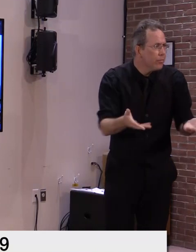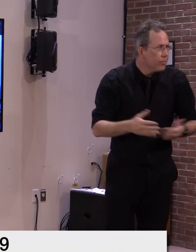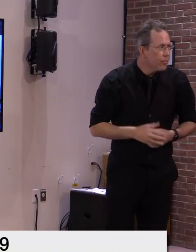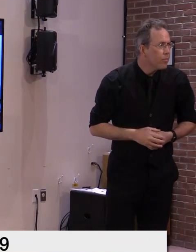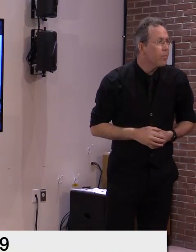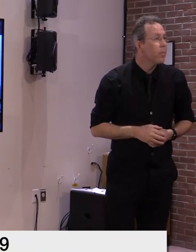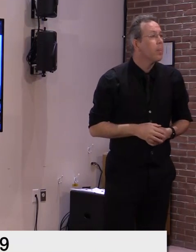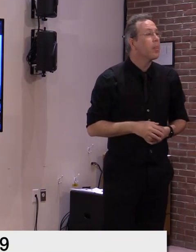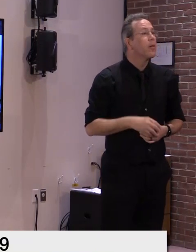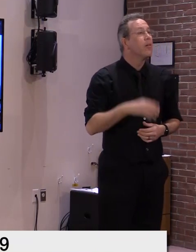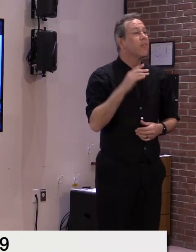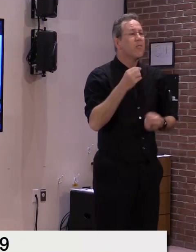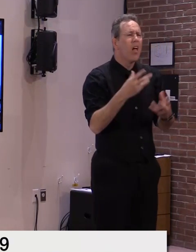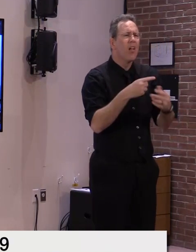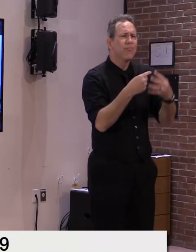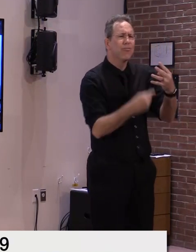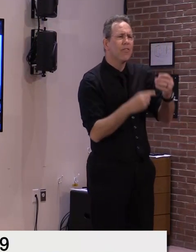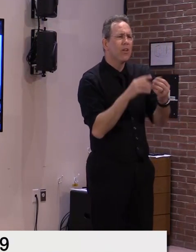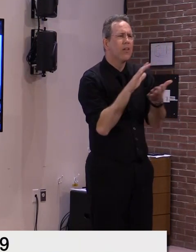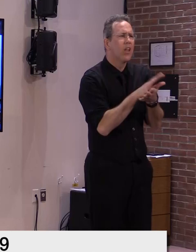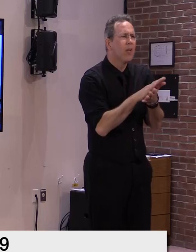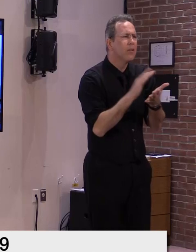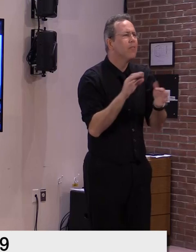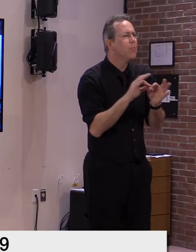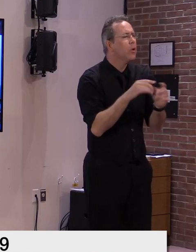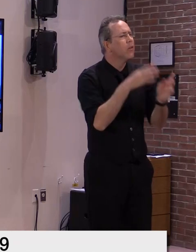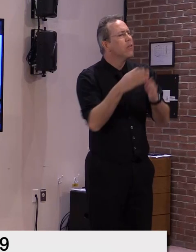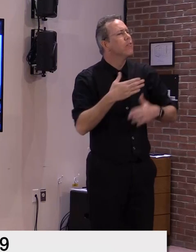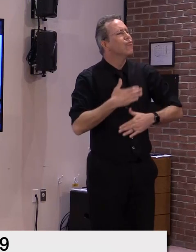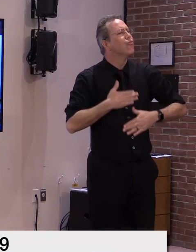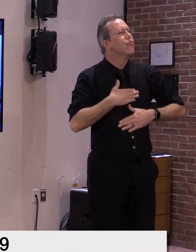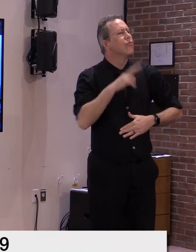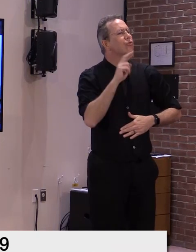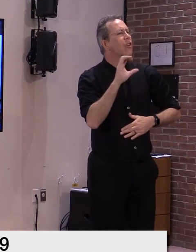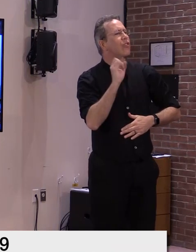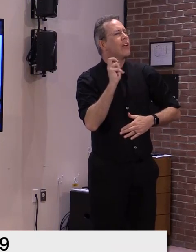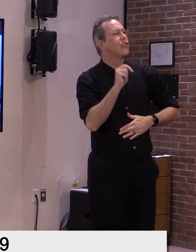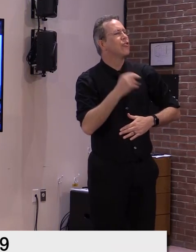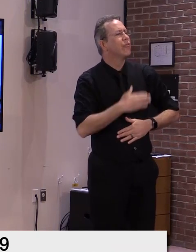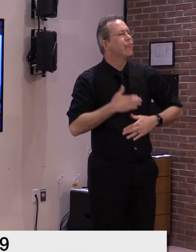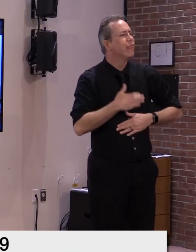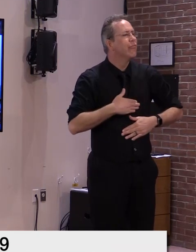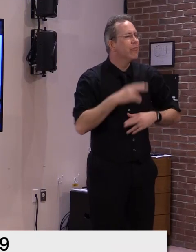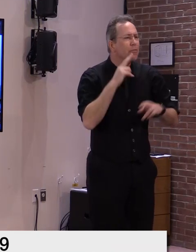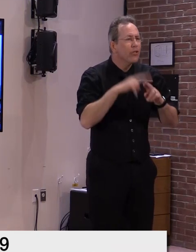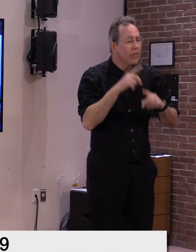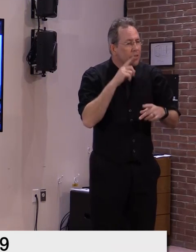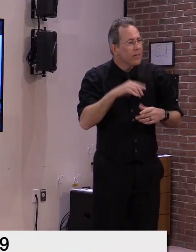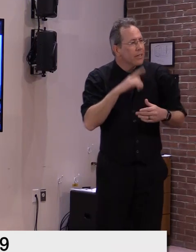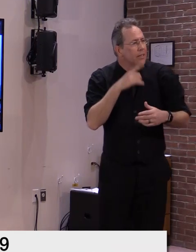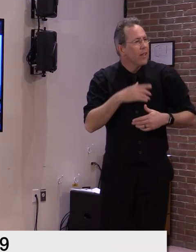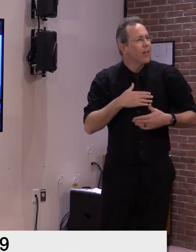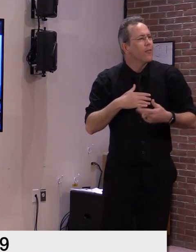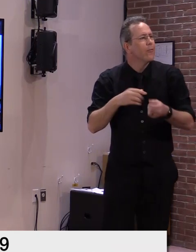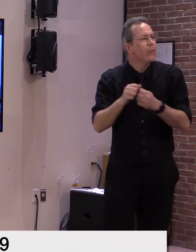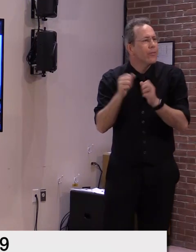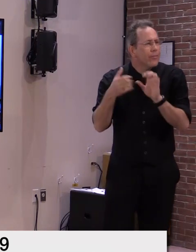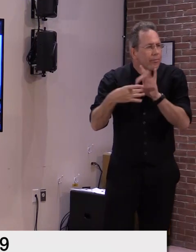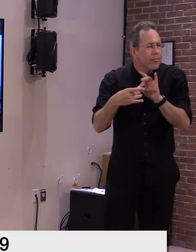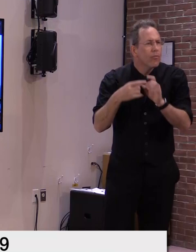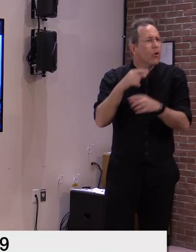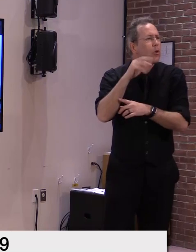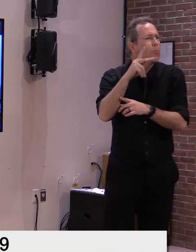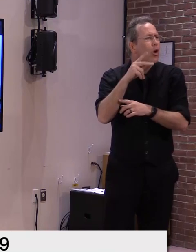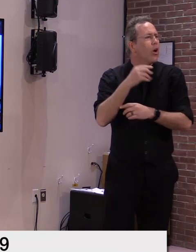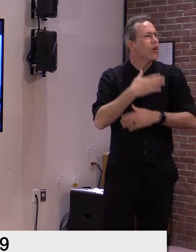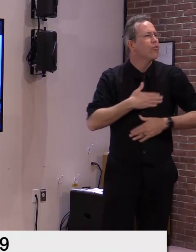recreational program. I suspect many of the school districts will be working with their parks and rec departments, so we'll need a strong recreational